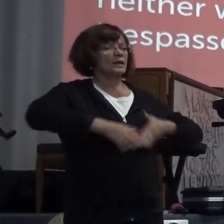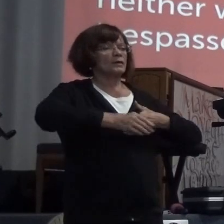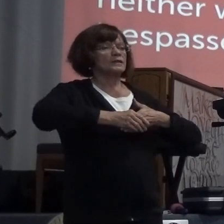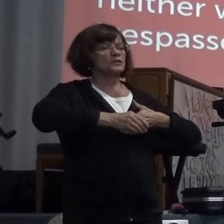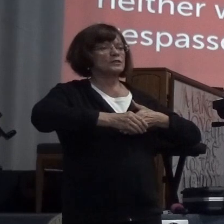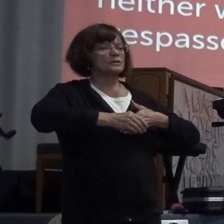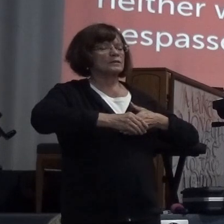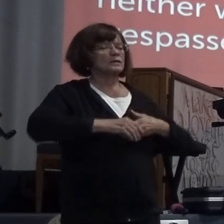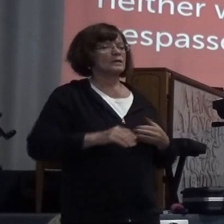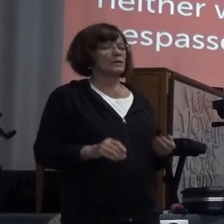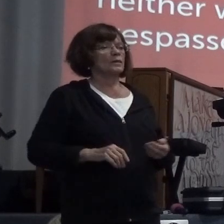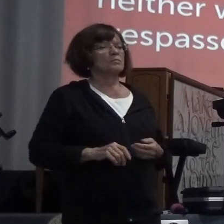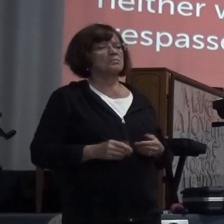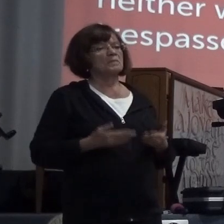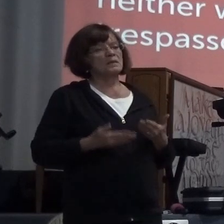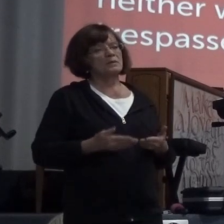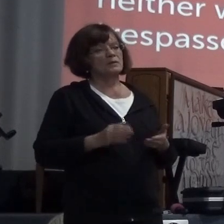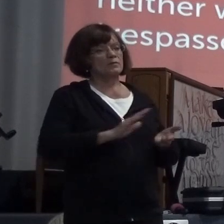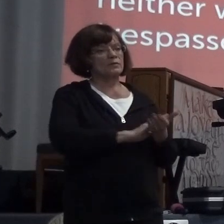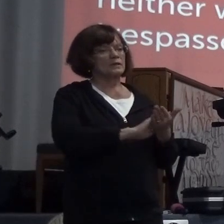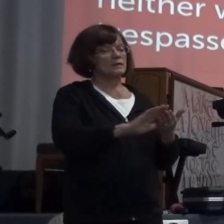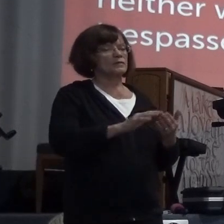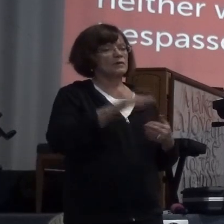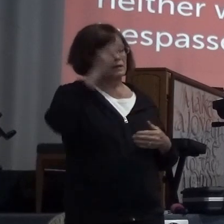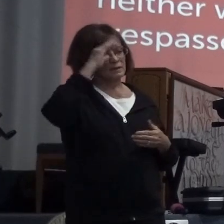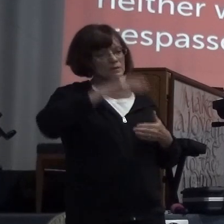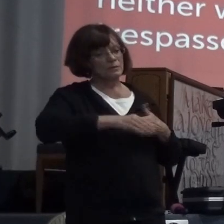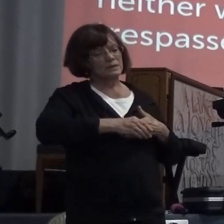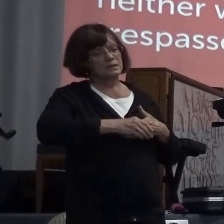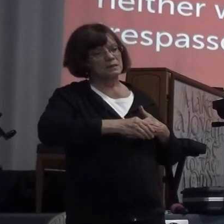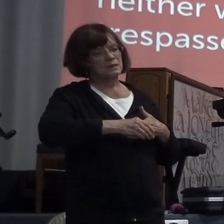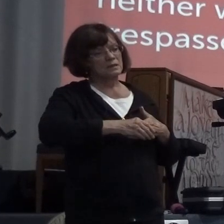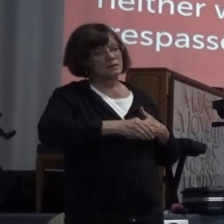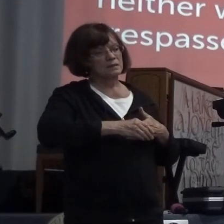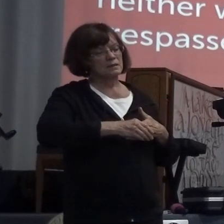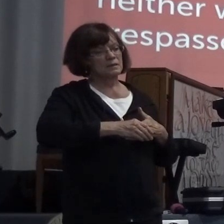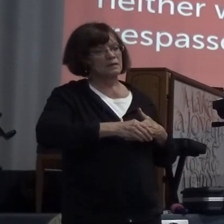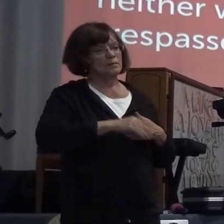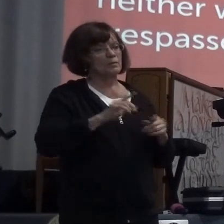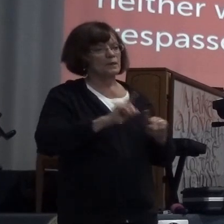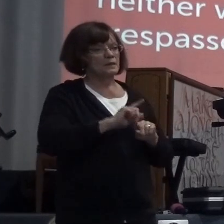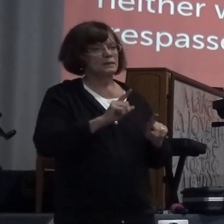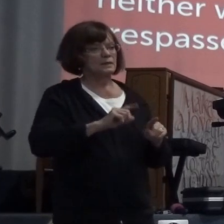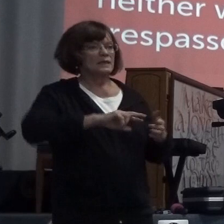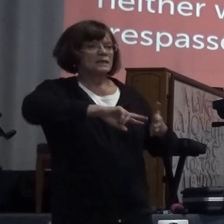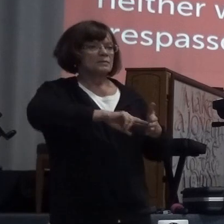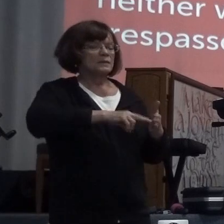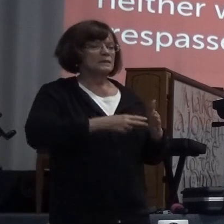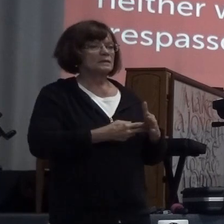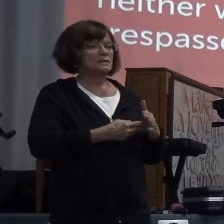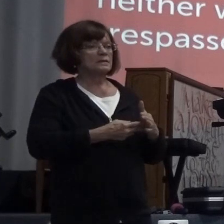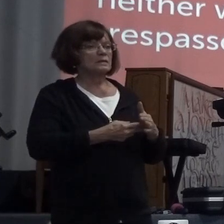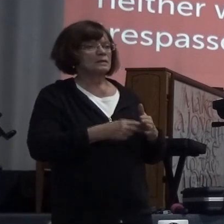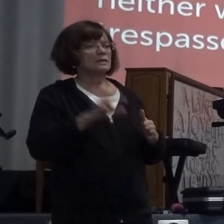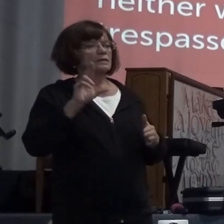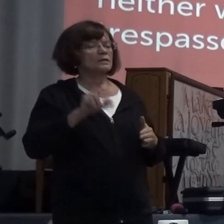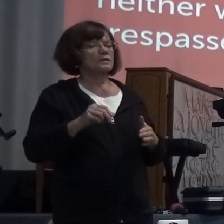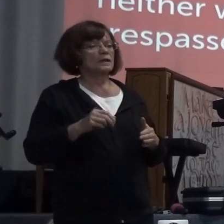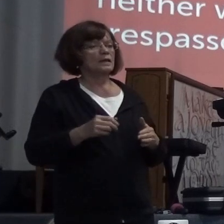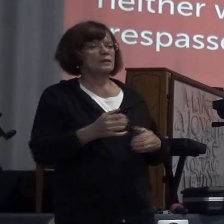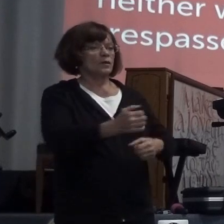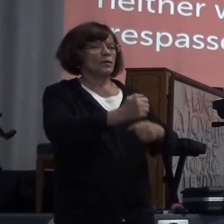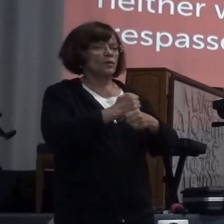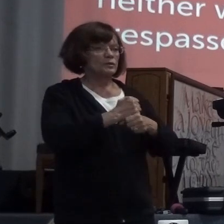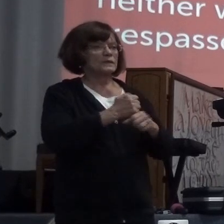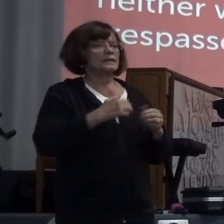husband for the abuse, it doesn't mean that trust is there, but it means you're not holding that against them.